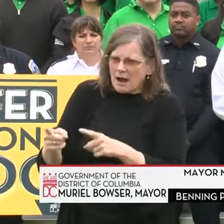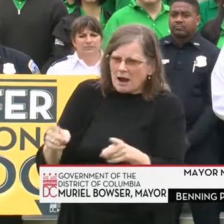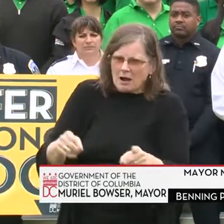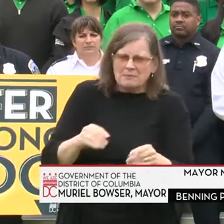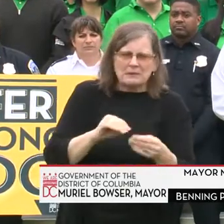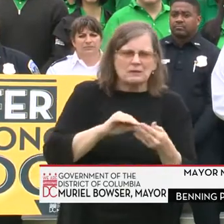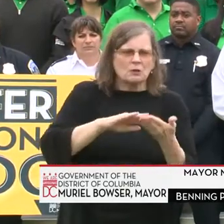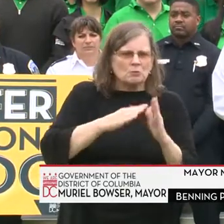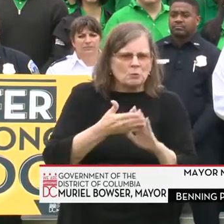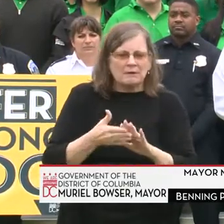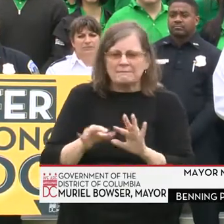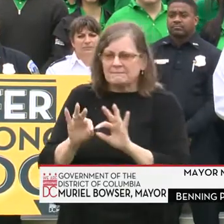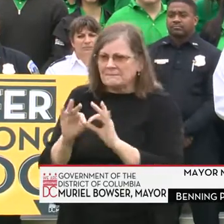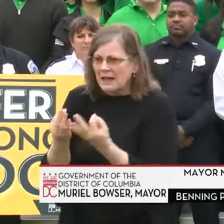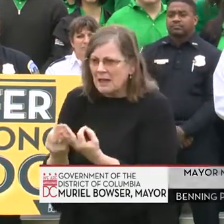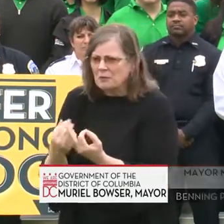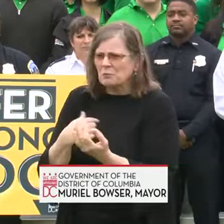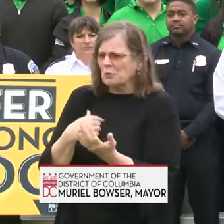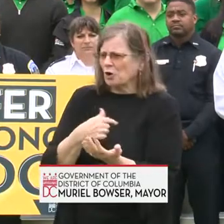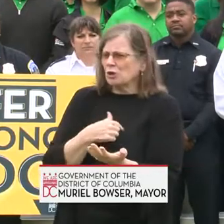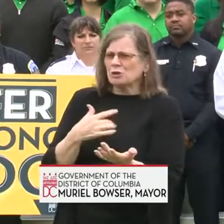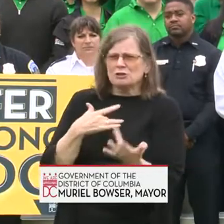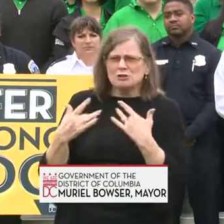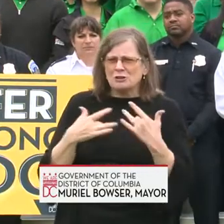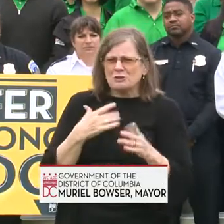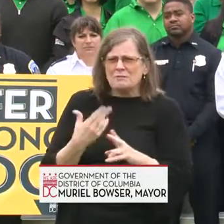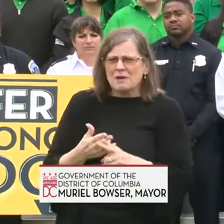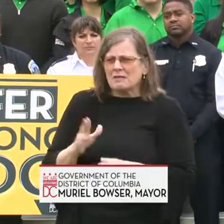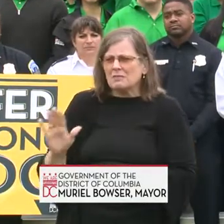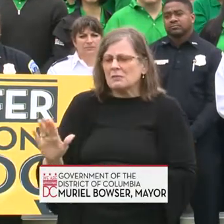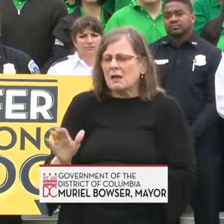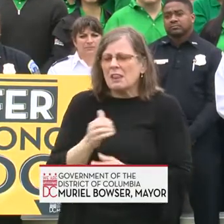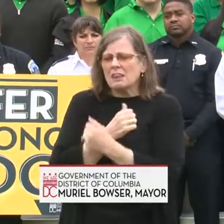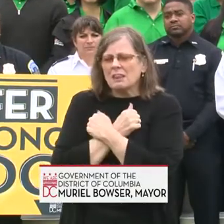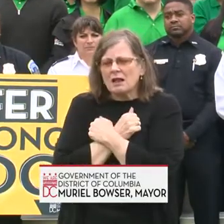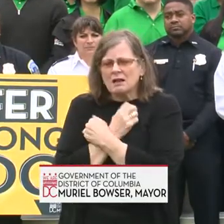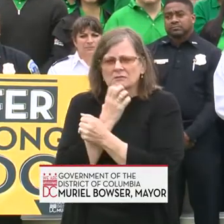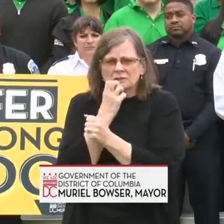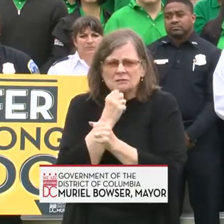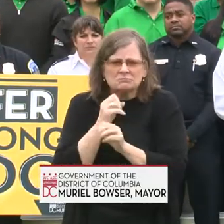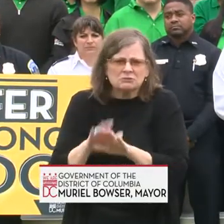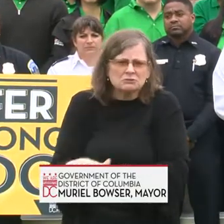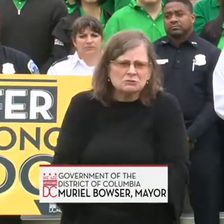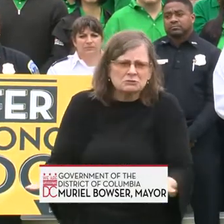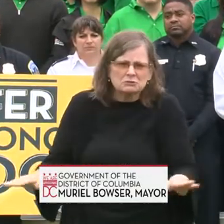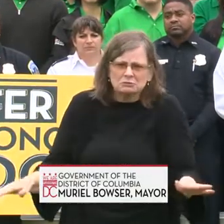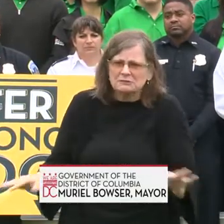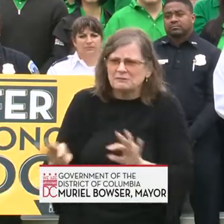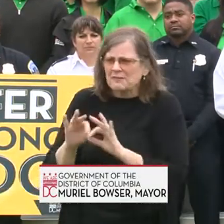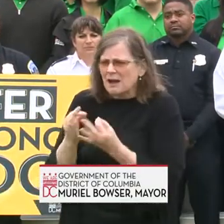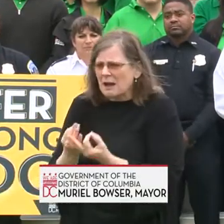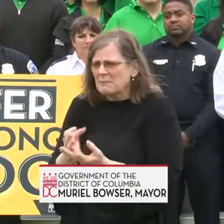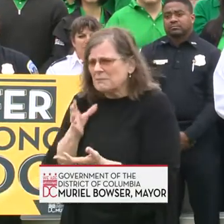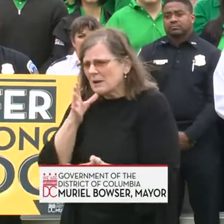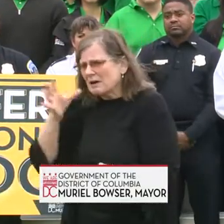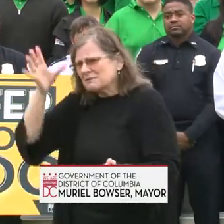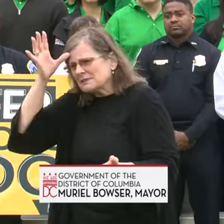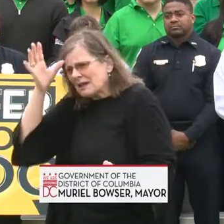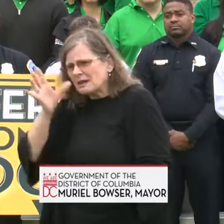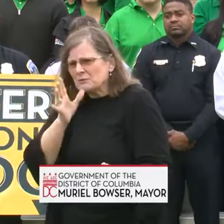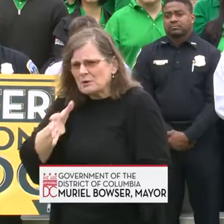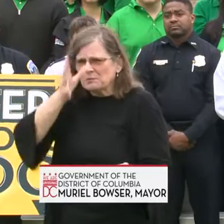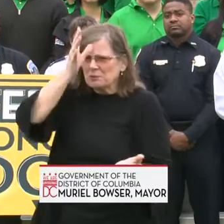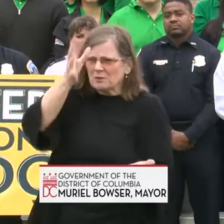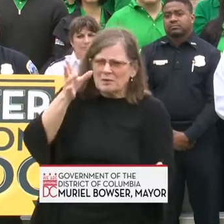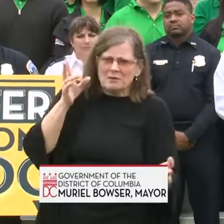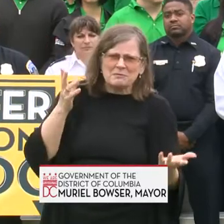that we are concerned for their loved ones and what happened to their loved ones, why the violence happened, and